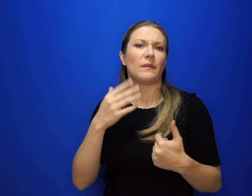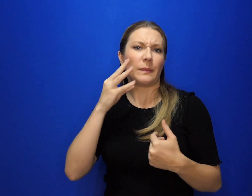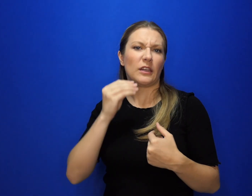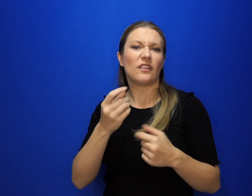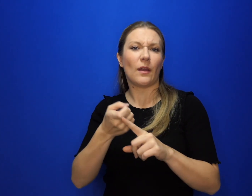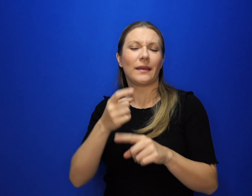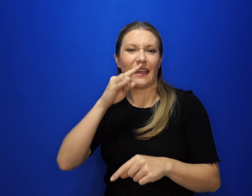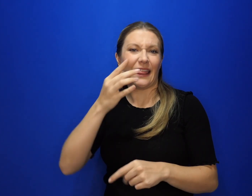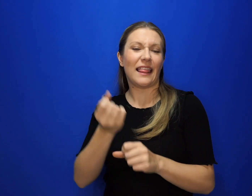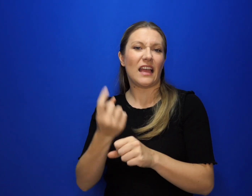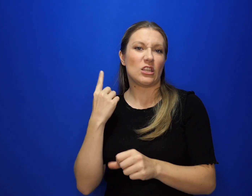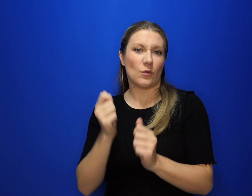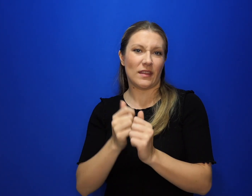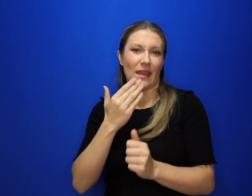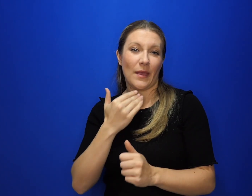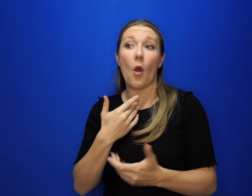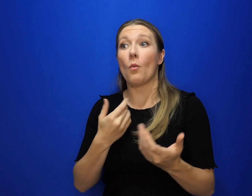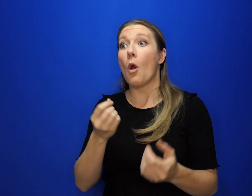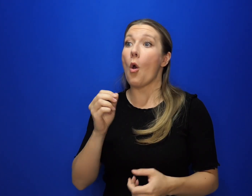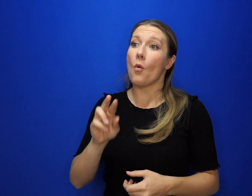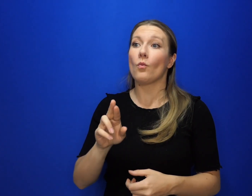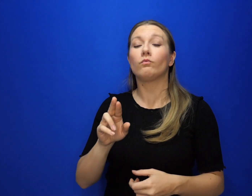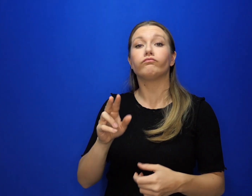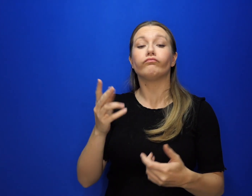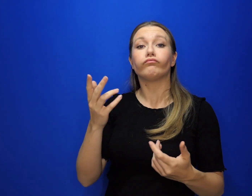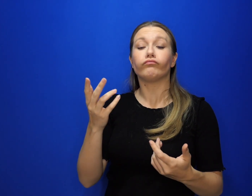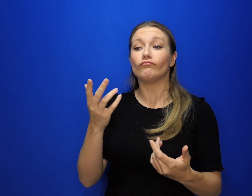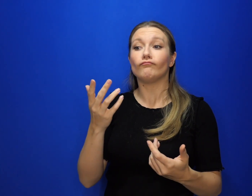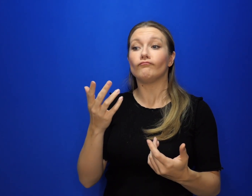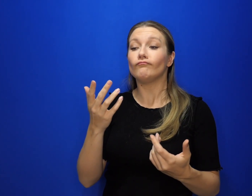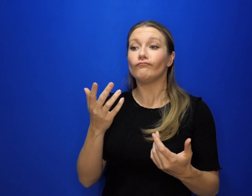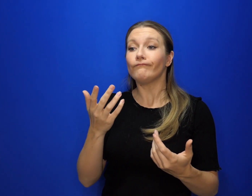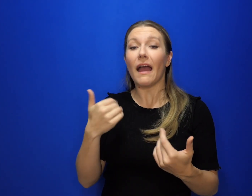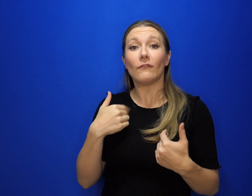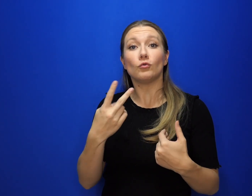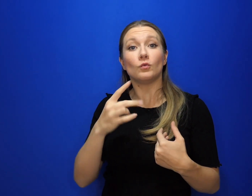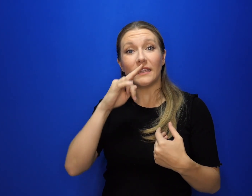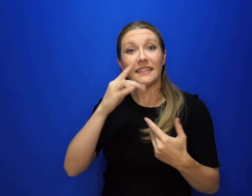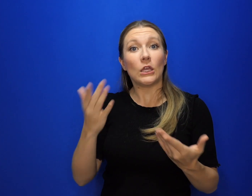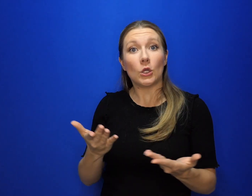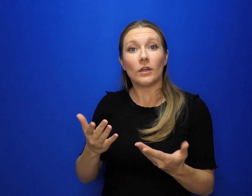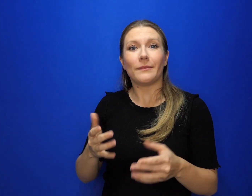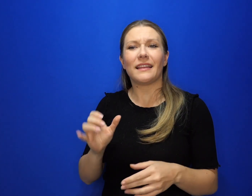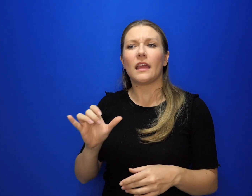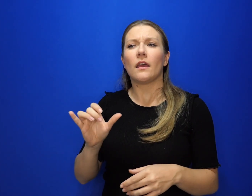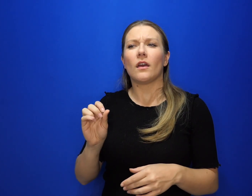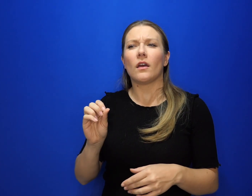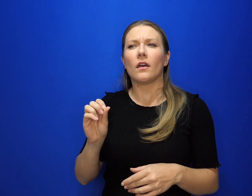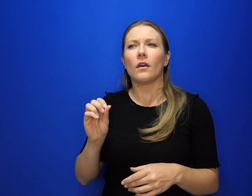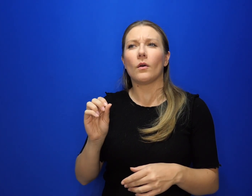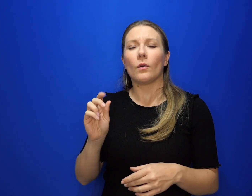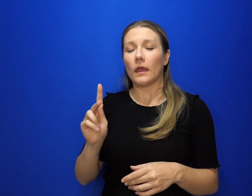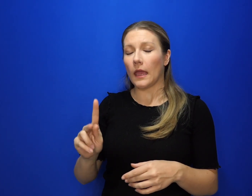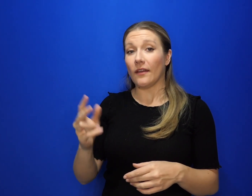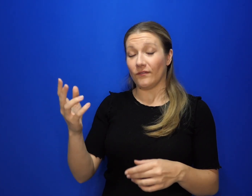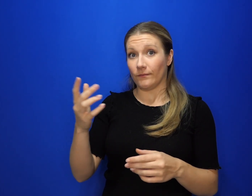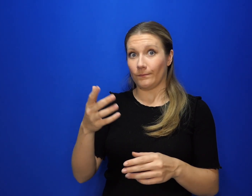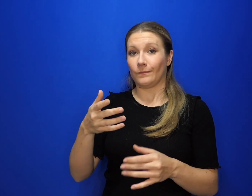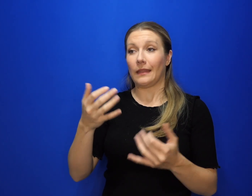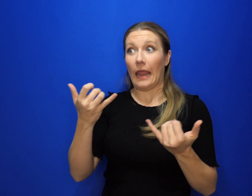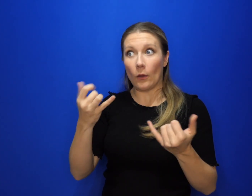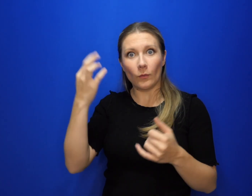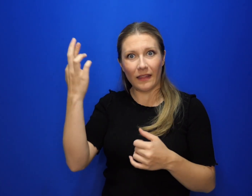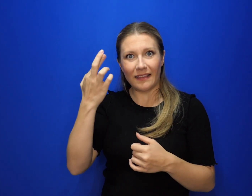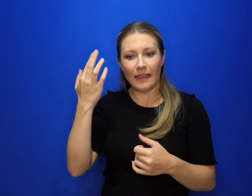last year with diabetes. Or there's 2 kids here. And it struck me finally, I don't know